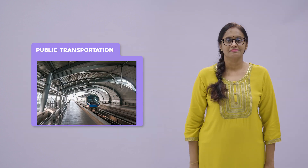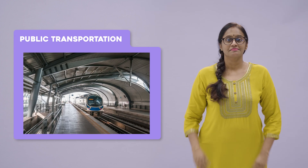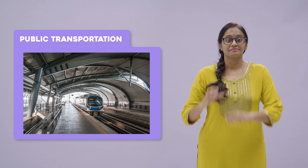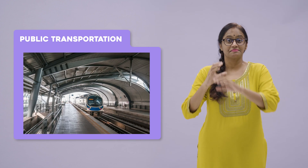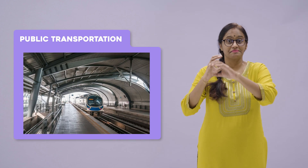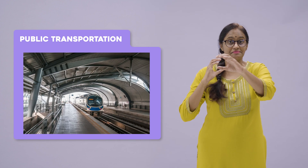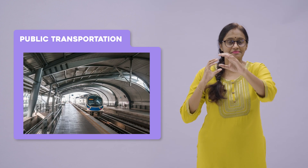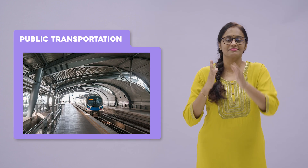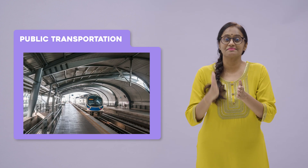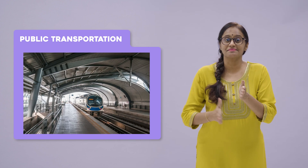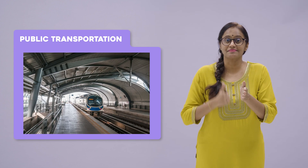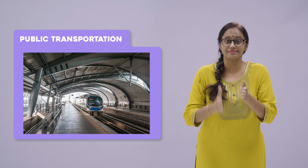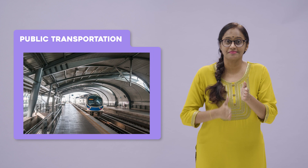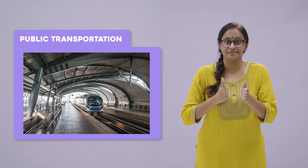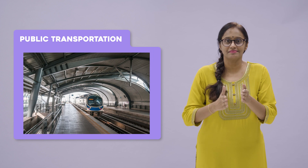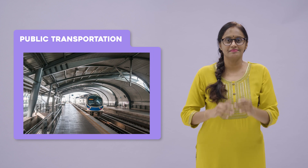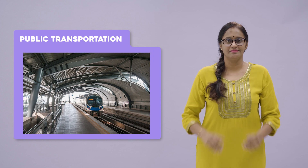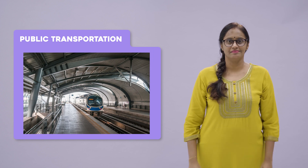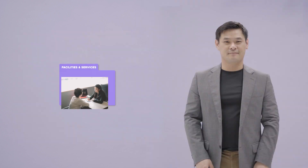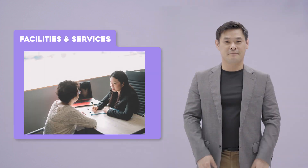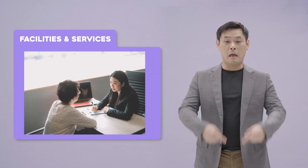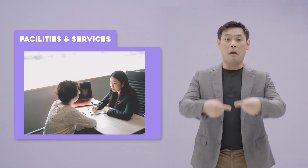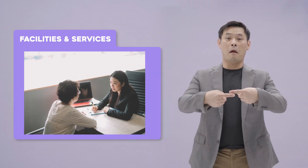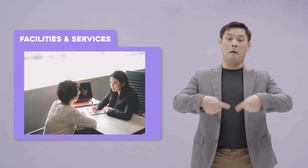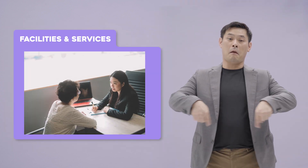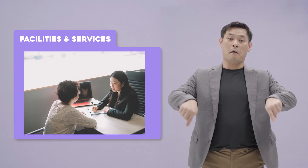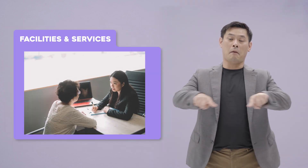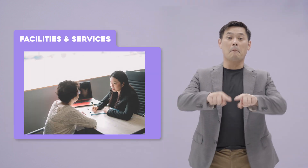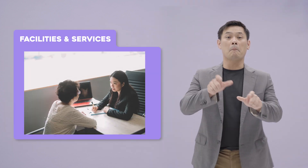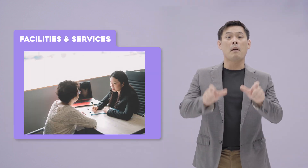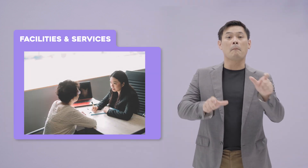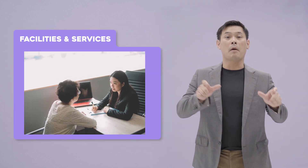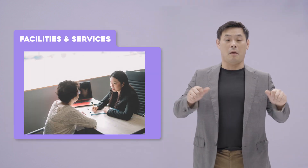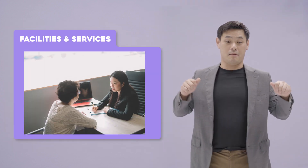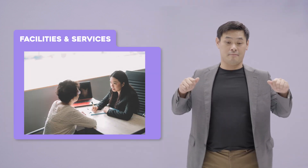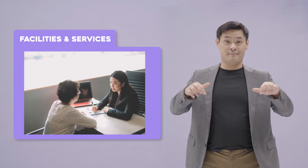public transportation, facilities and services,